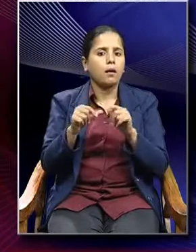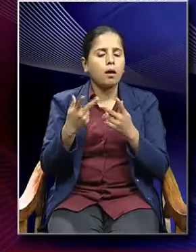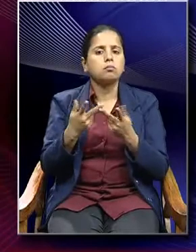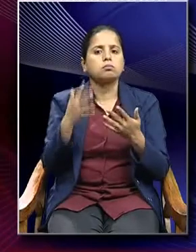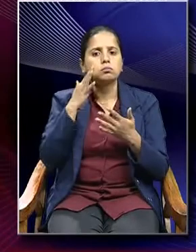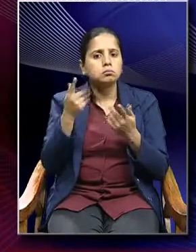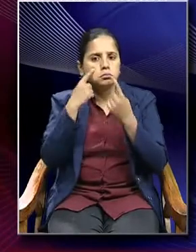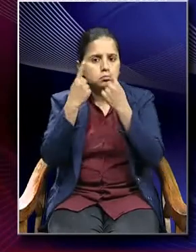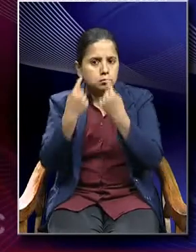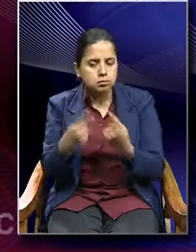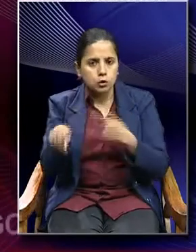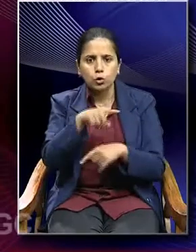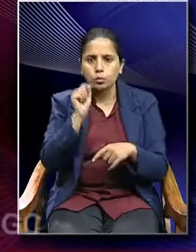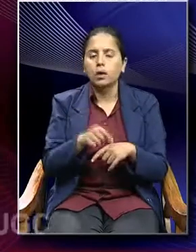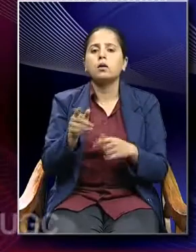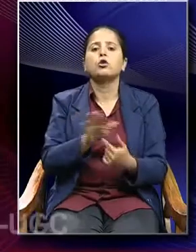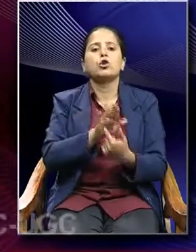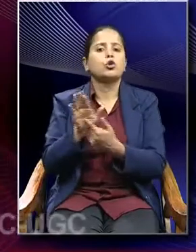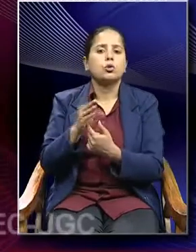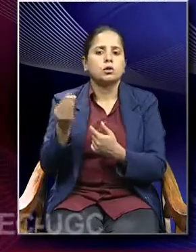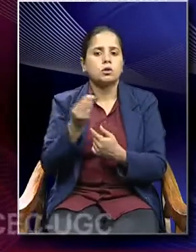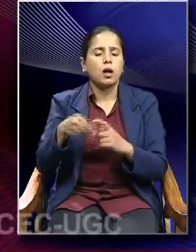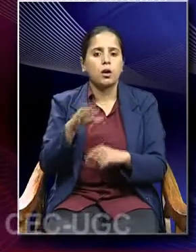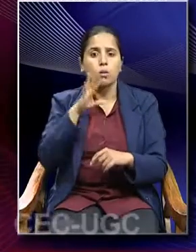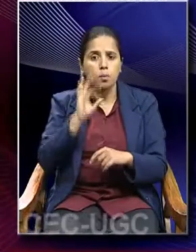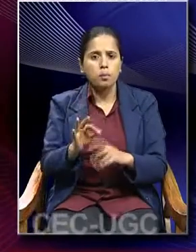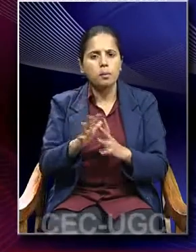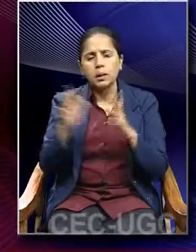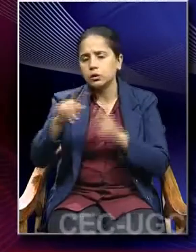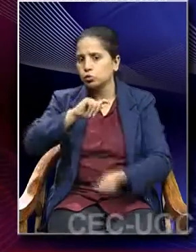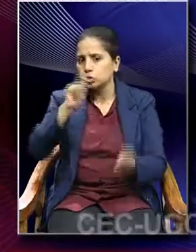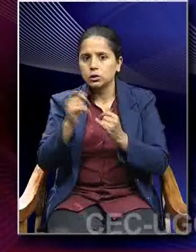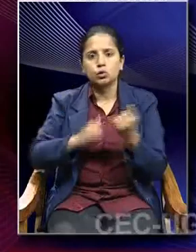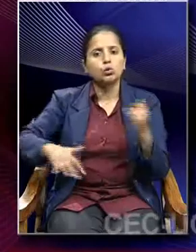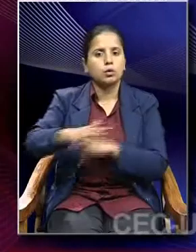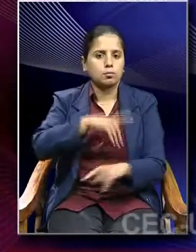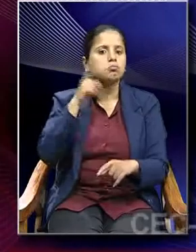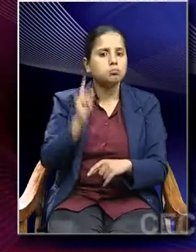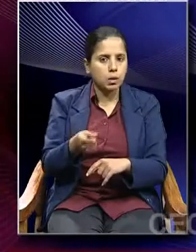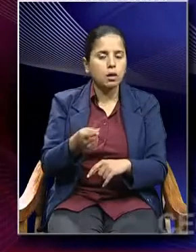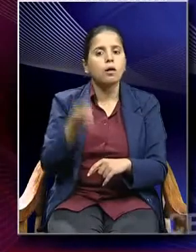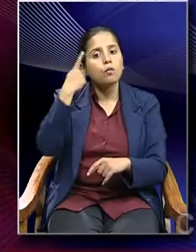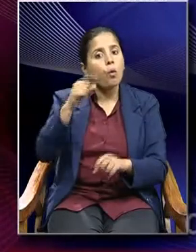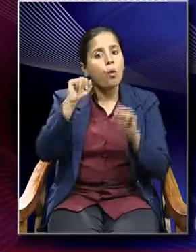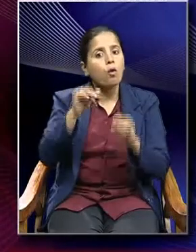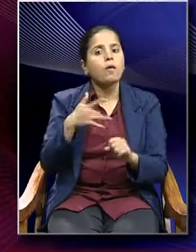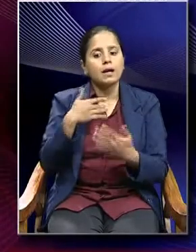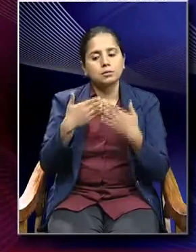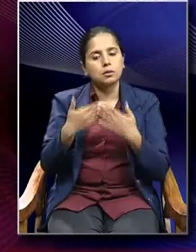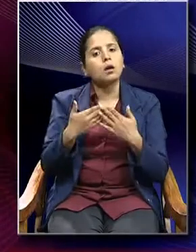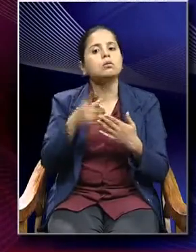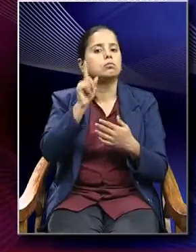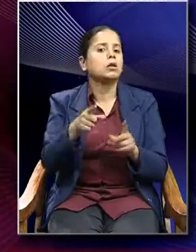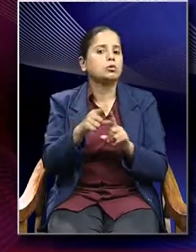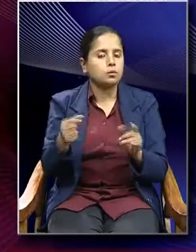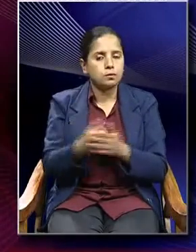after that you have to bring about some concrete change in society based on your study.